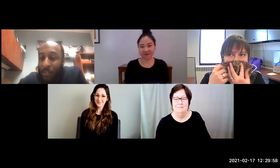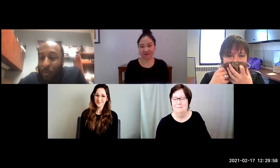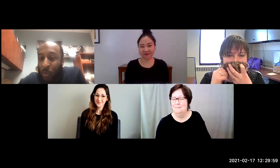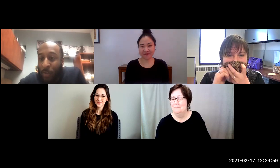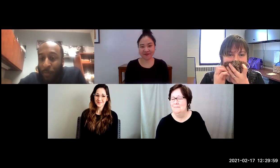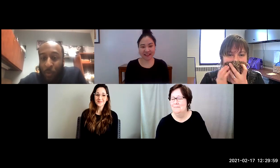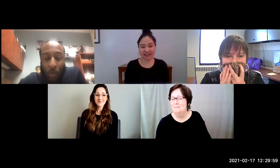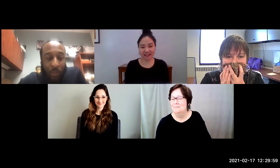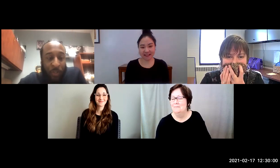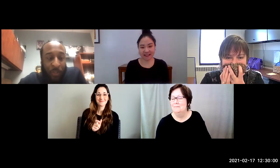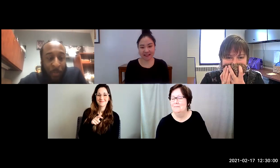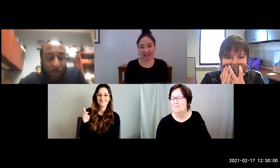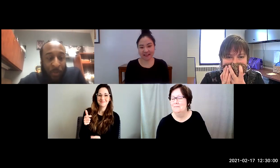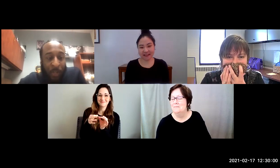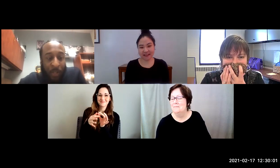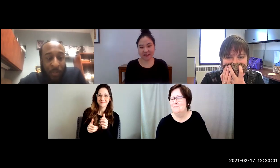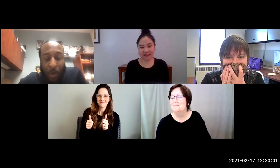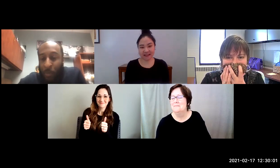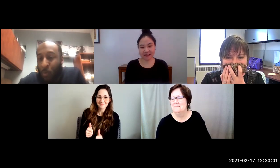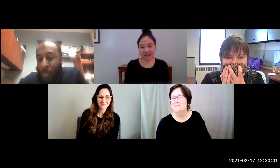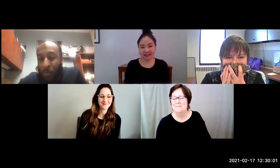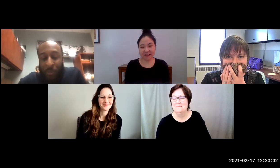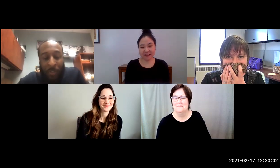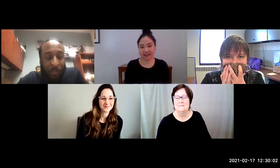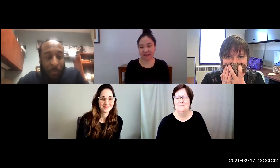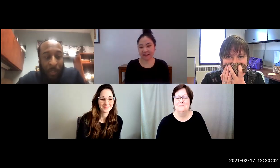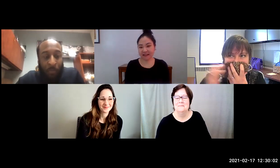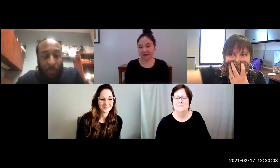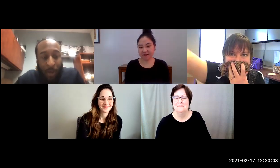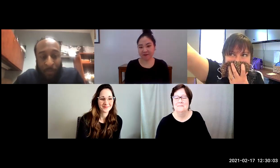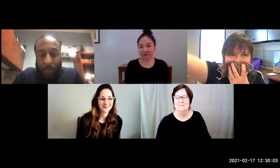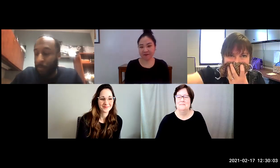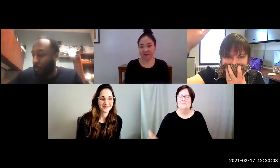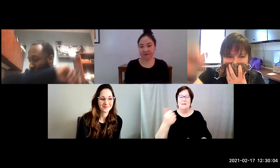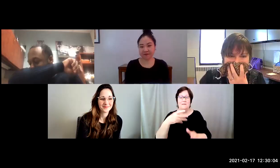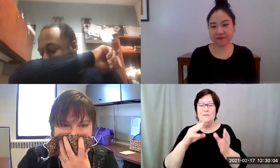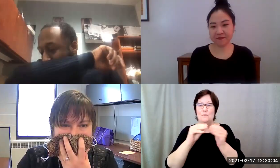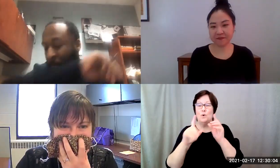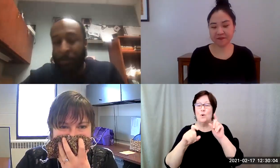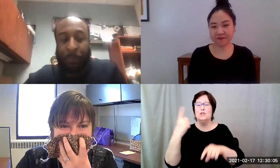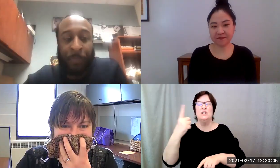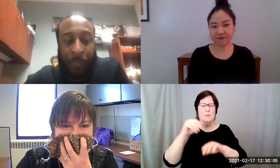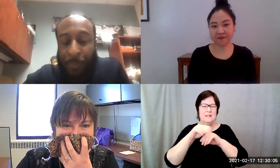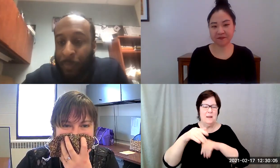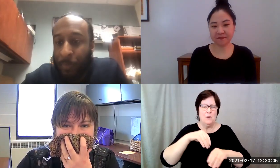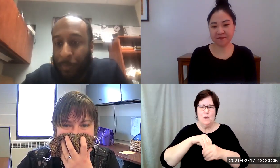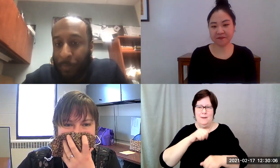All right, so we do have a few questions. I'm going to start with one that was sent to me in private.